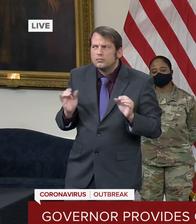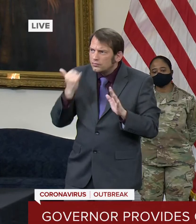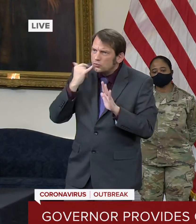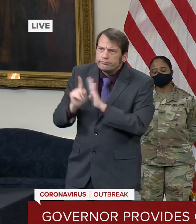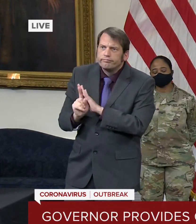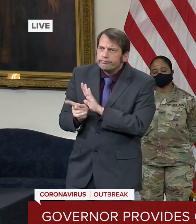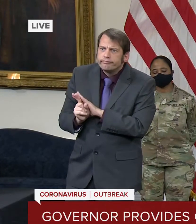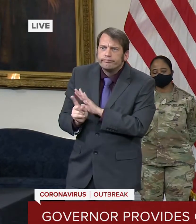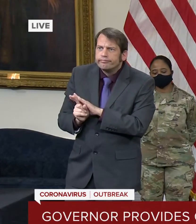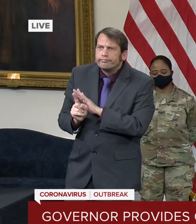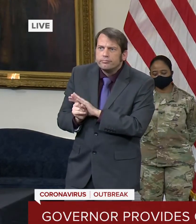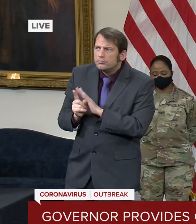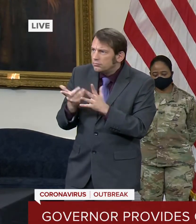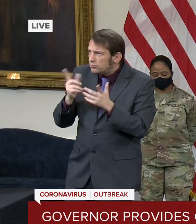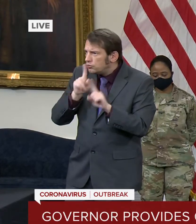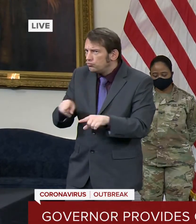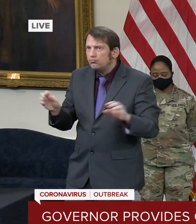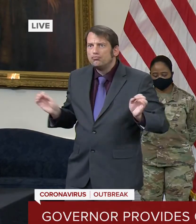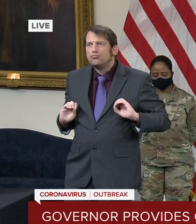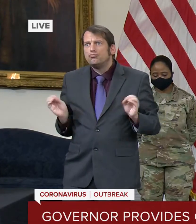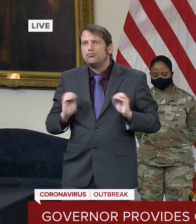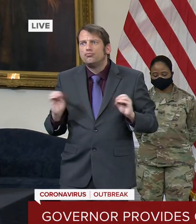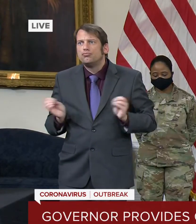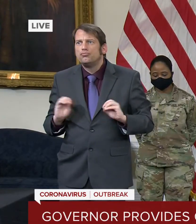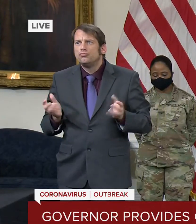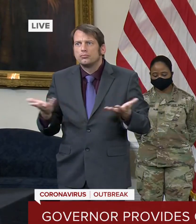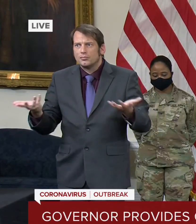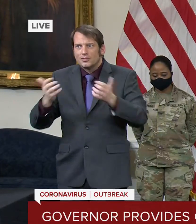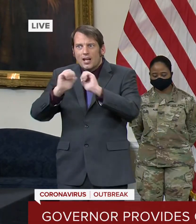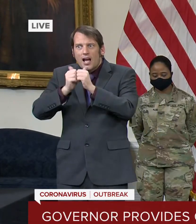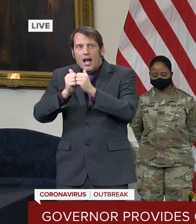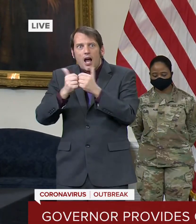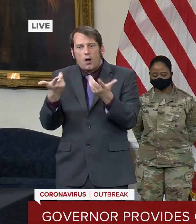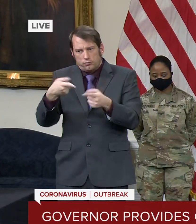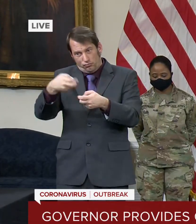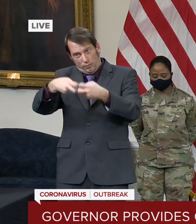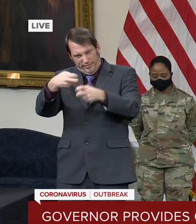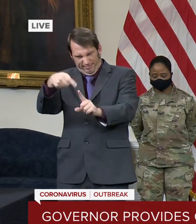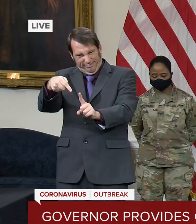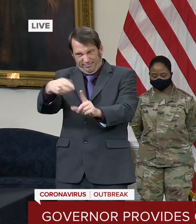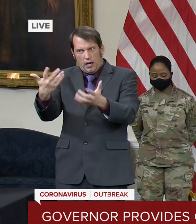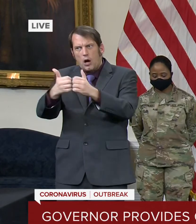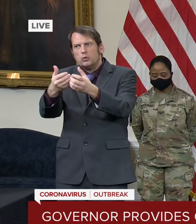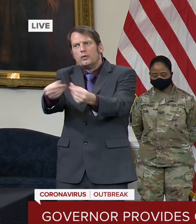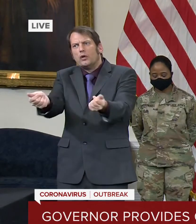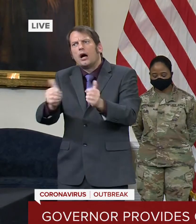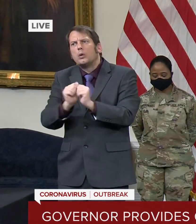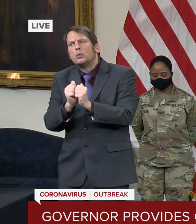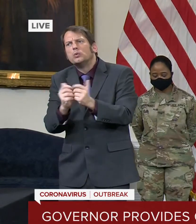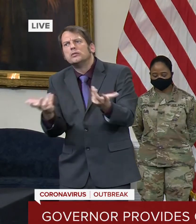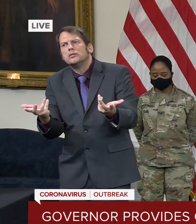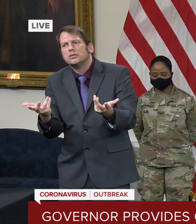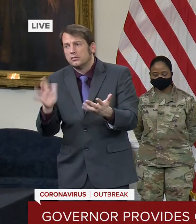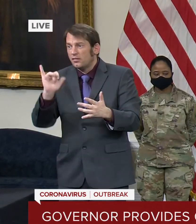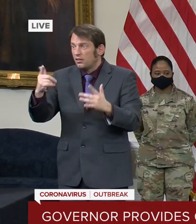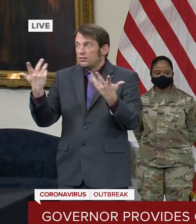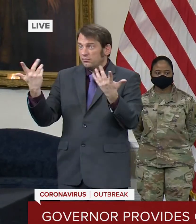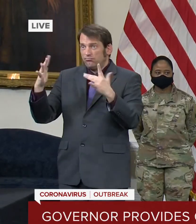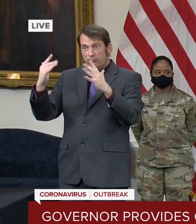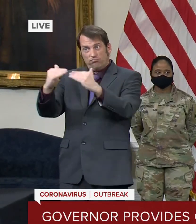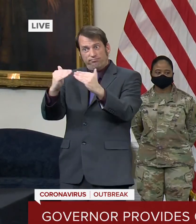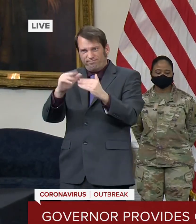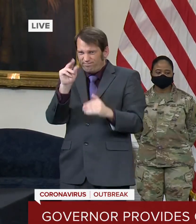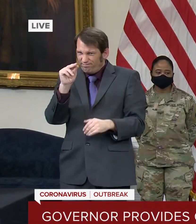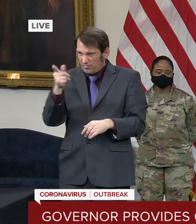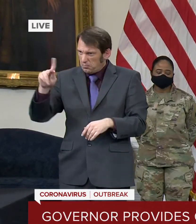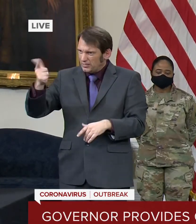phone anymore. How can that problem be solved? Because there is a growing feeling of an equity issue in Prince George. Well, there's no question